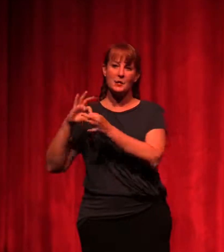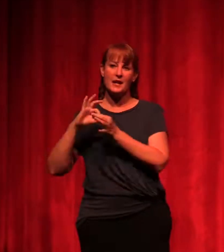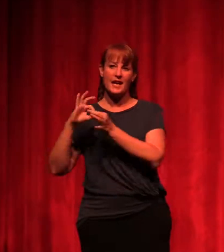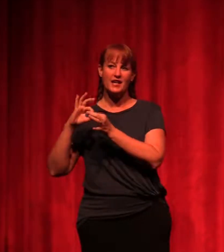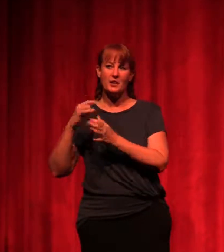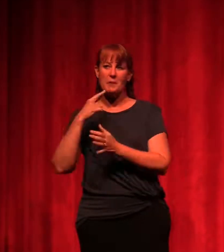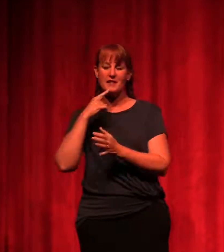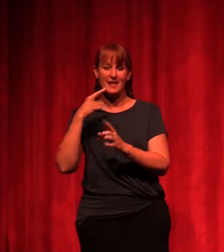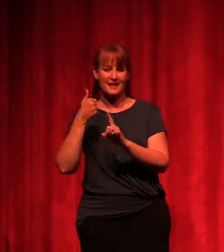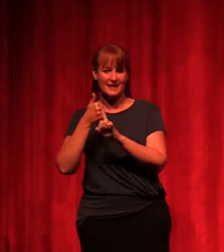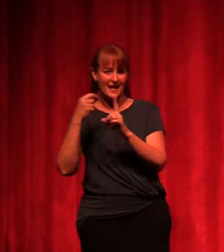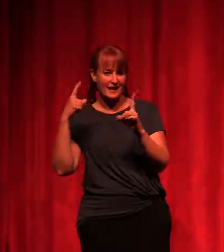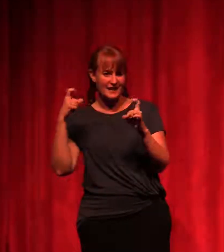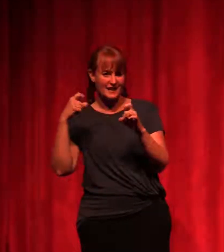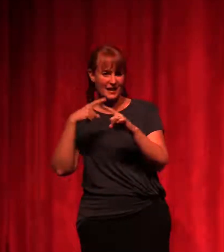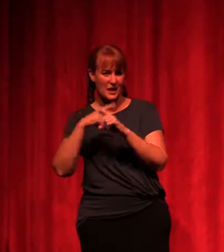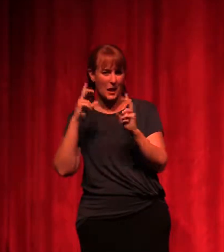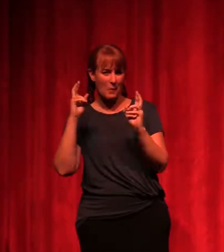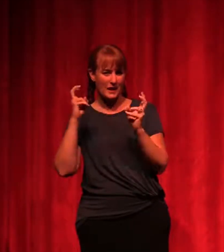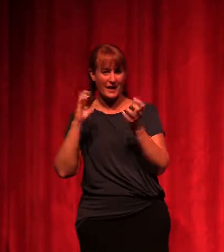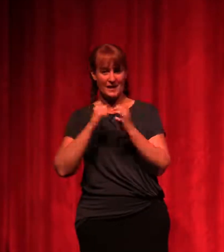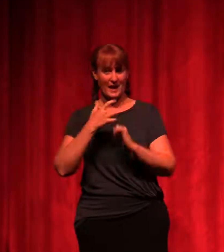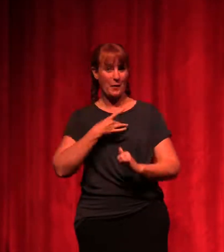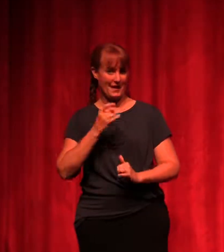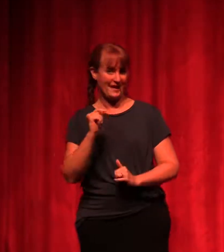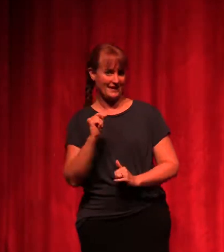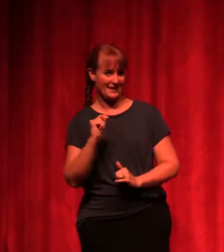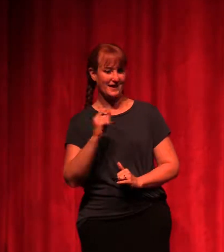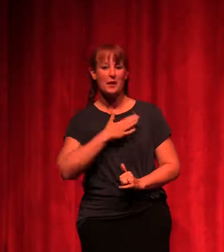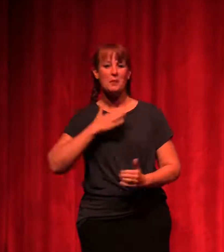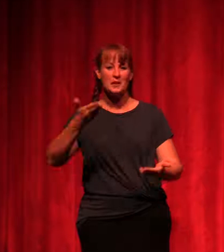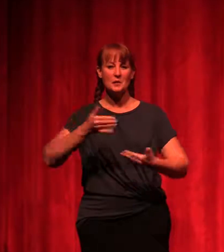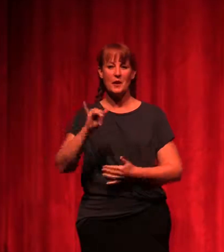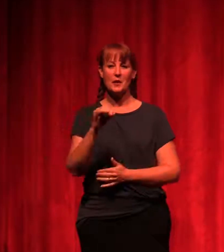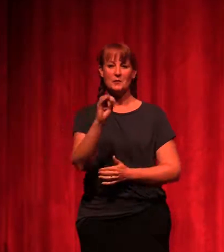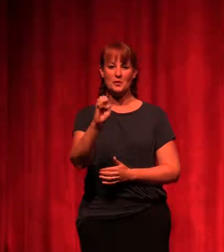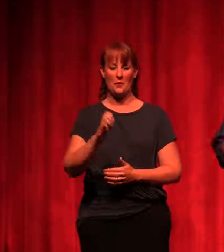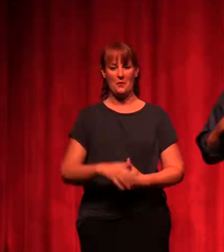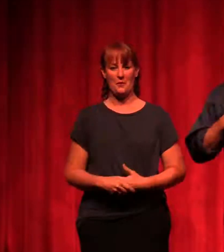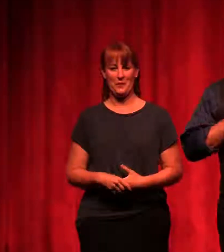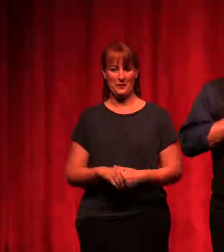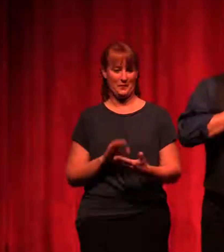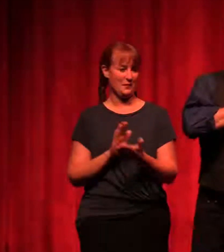complicated, which is how he likes it. Please welcome Joe Nickell.